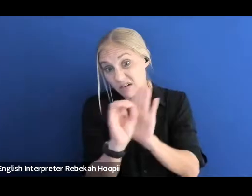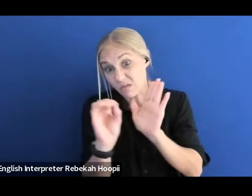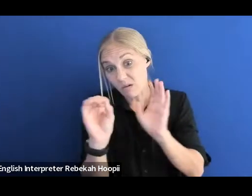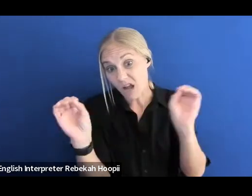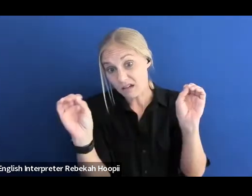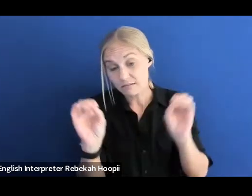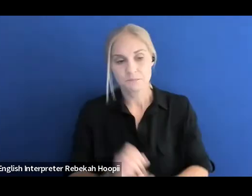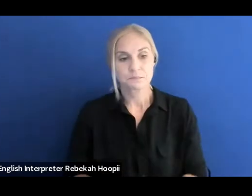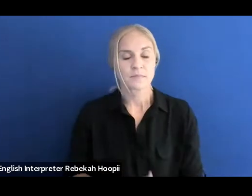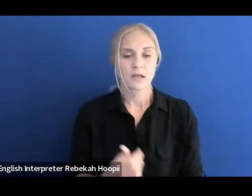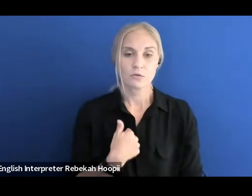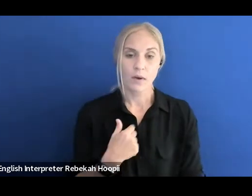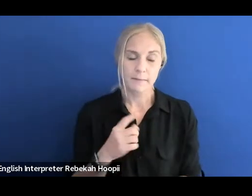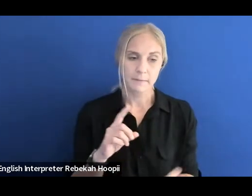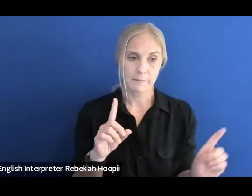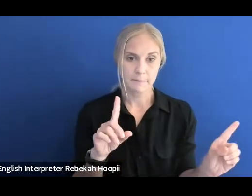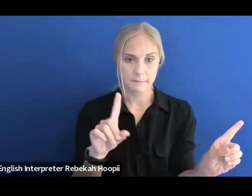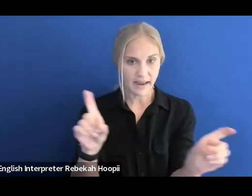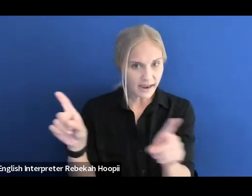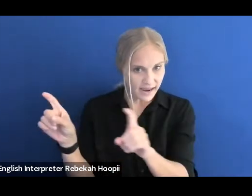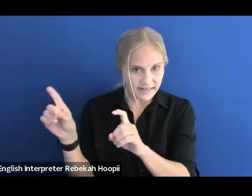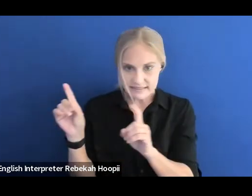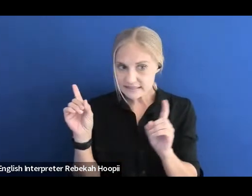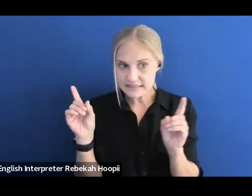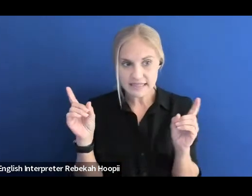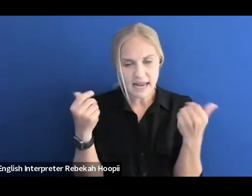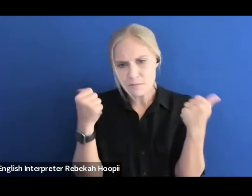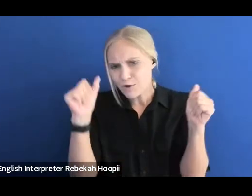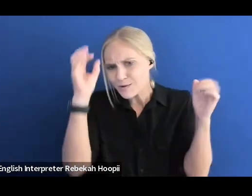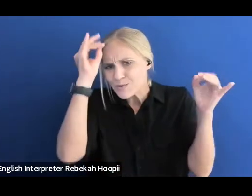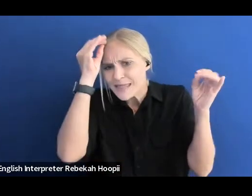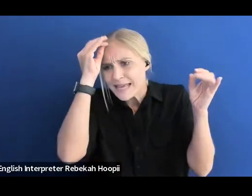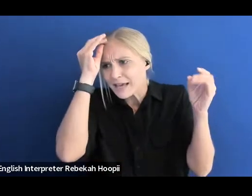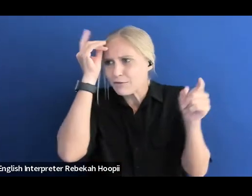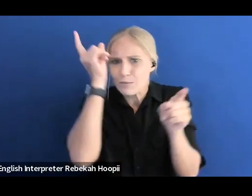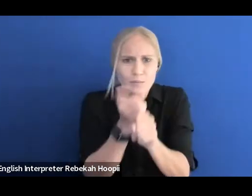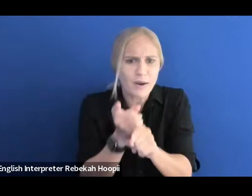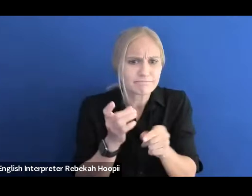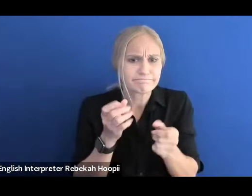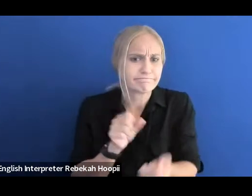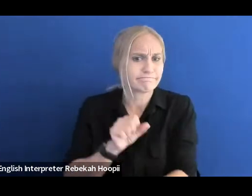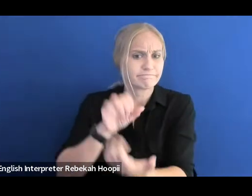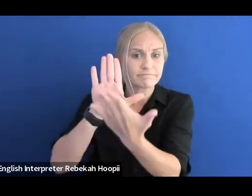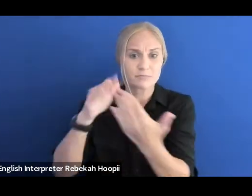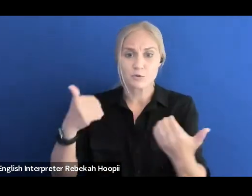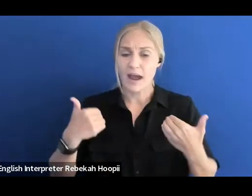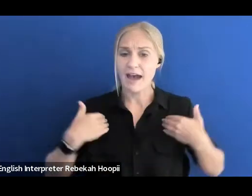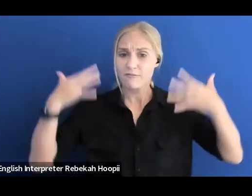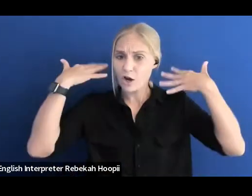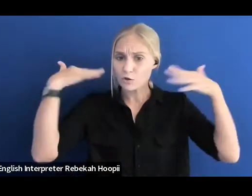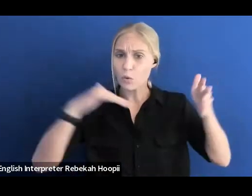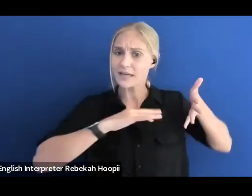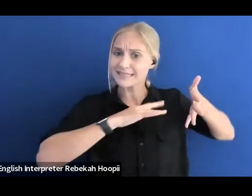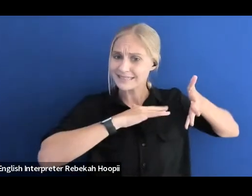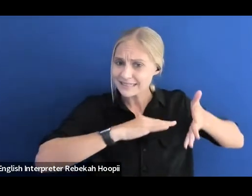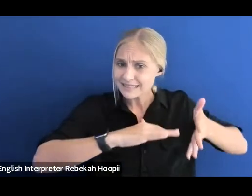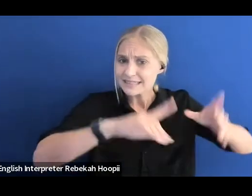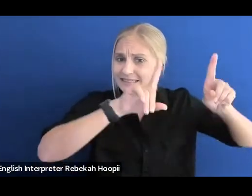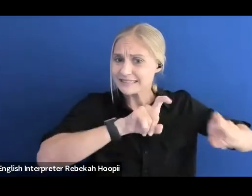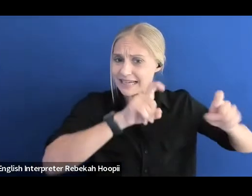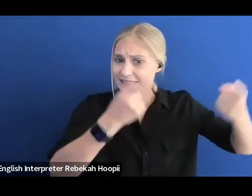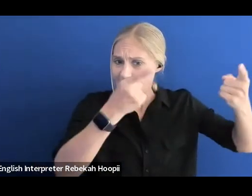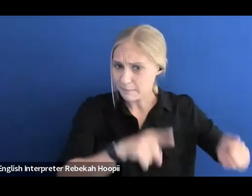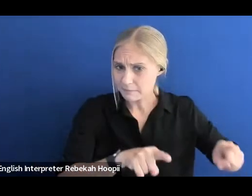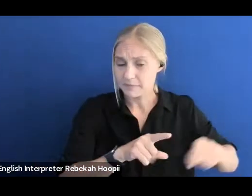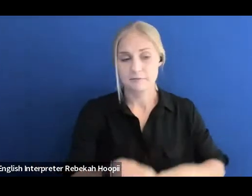I'm asking if there's some way, and I'm trying to think of a way to get a noise study done. And I know